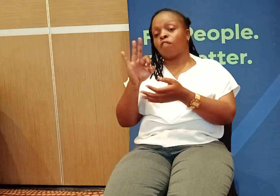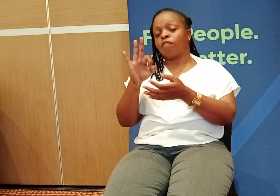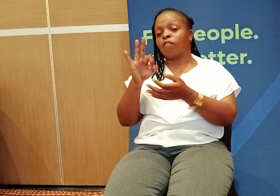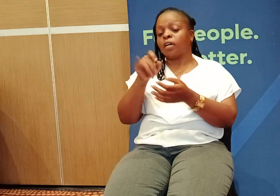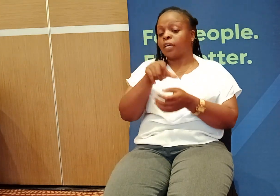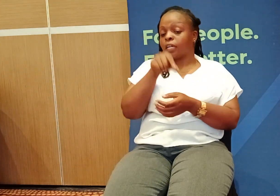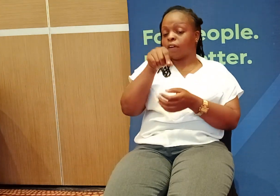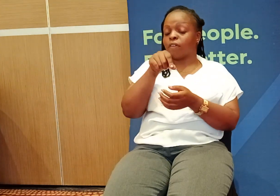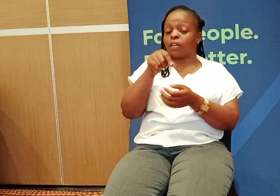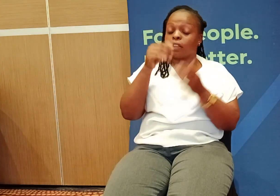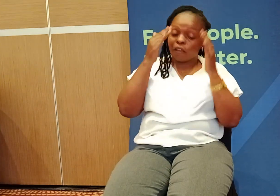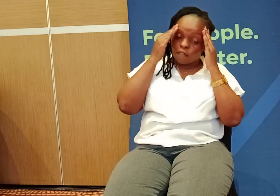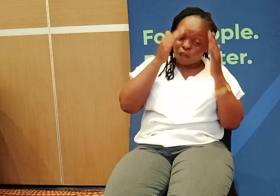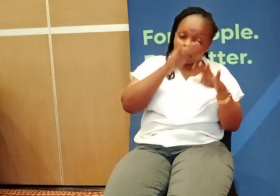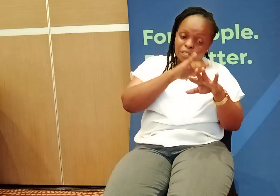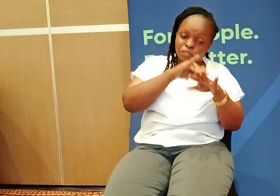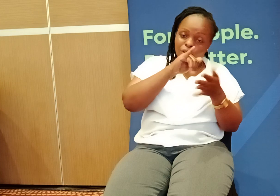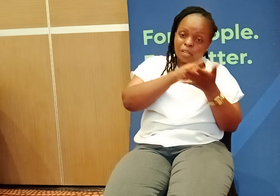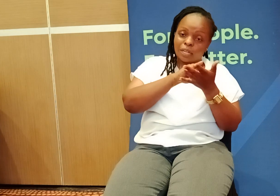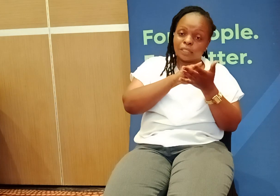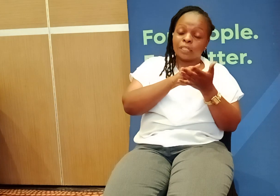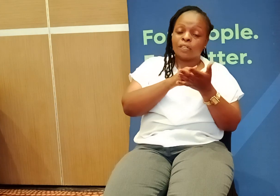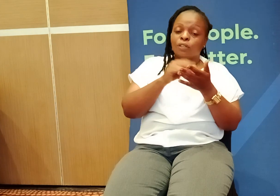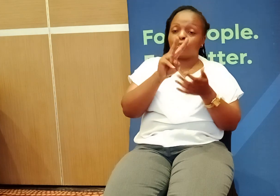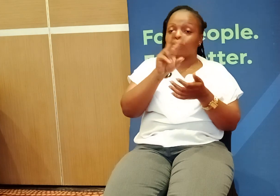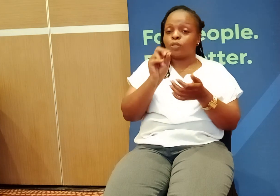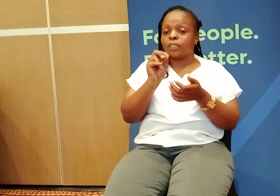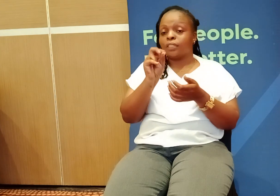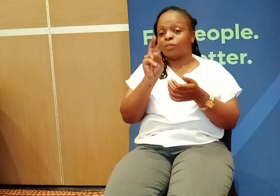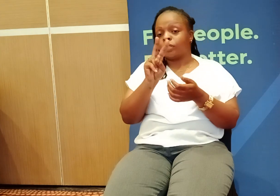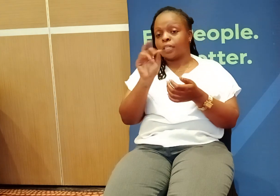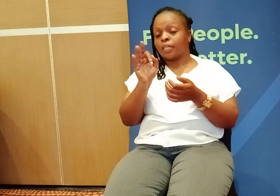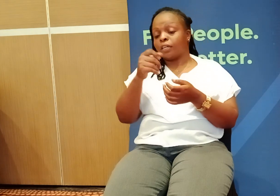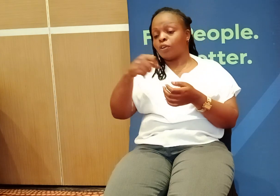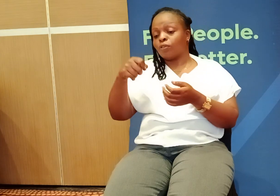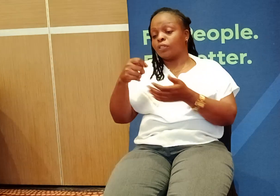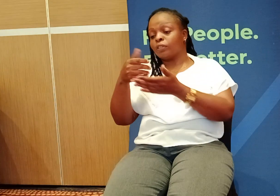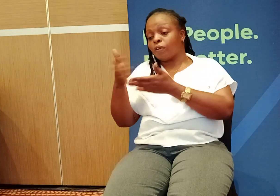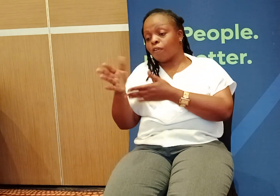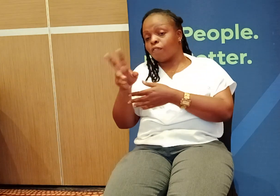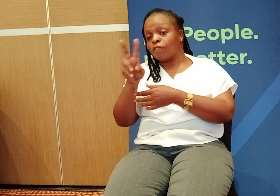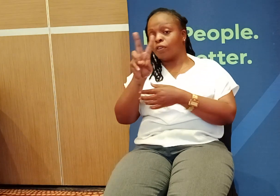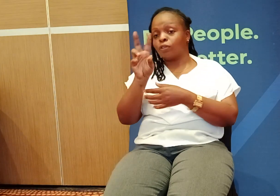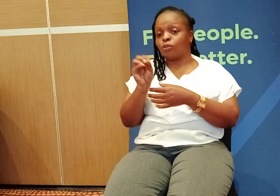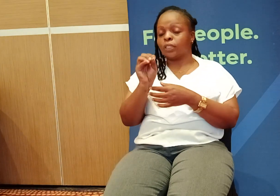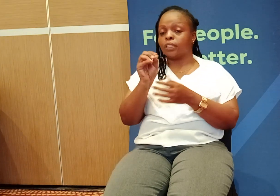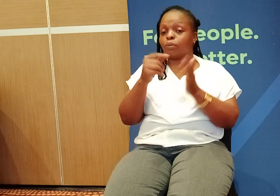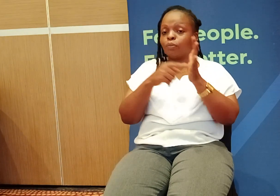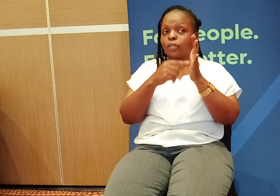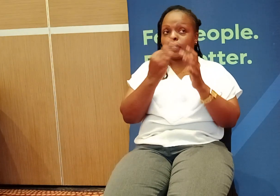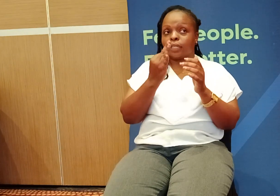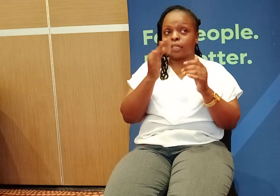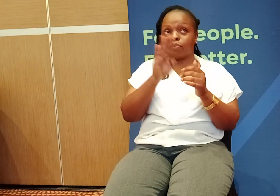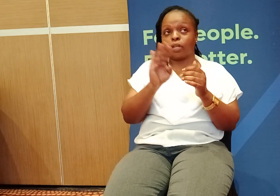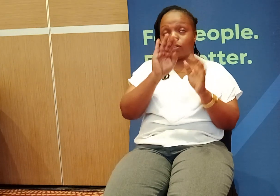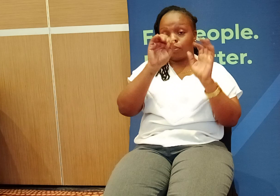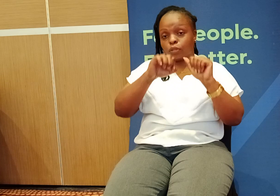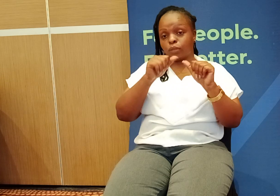In 2023, we wrote off about 8.6 billion. We'll continue disposing assets for accounts with high